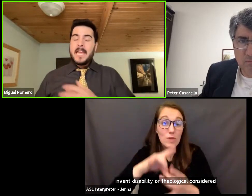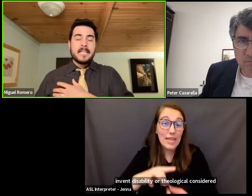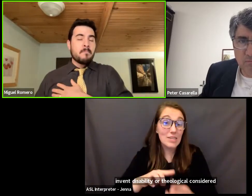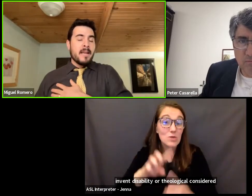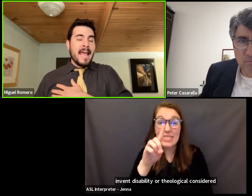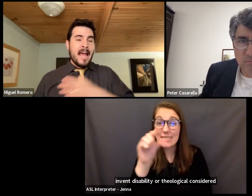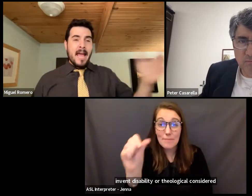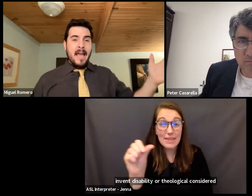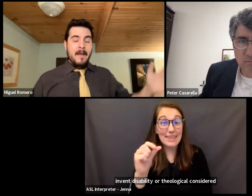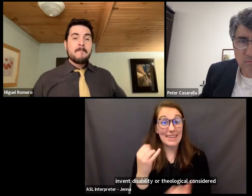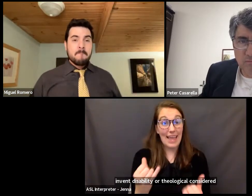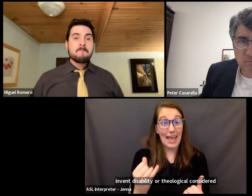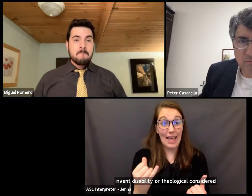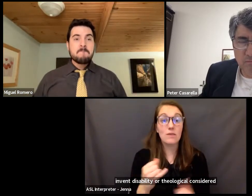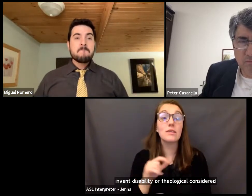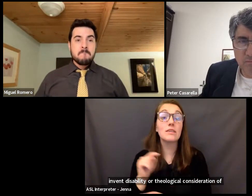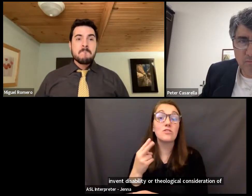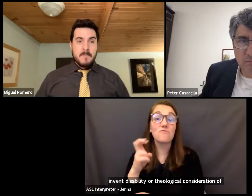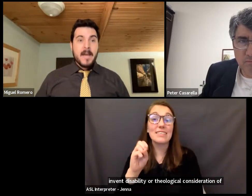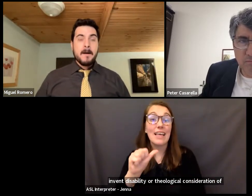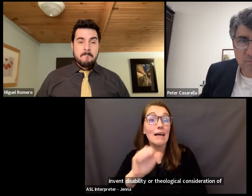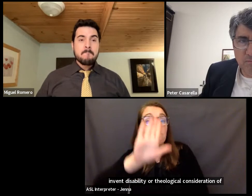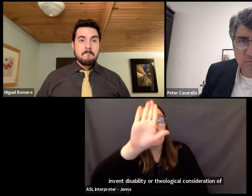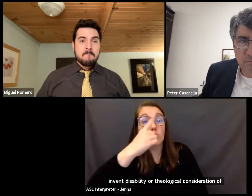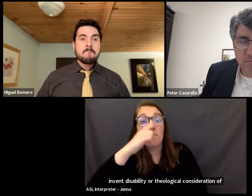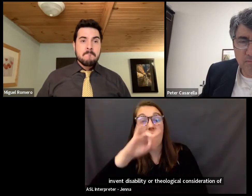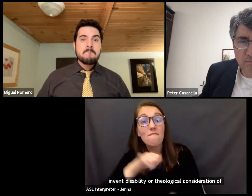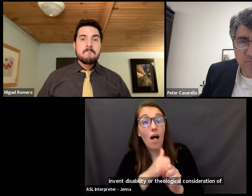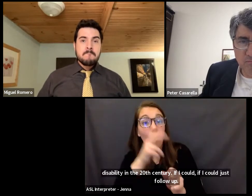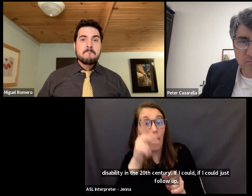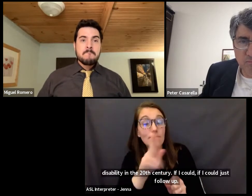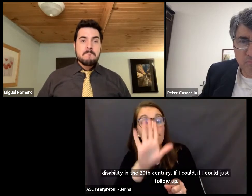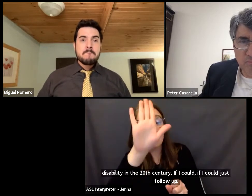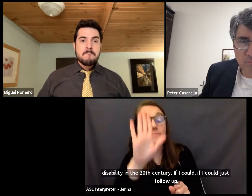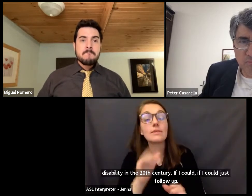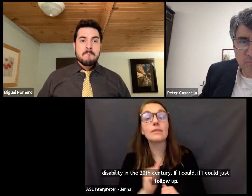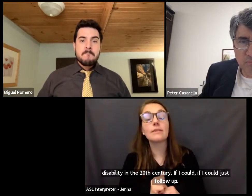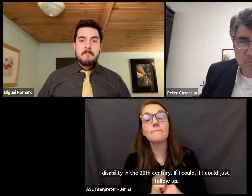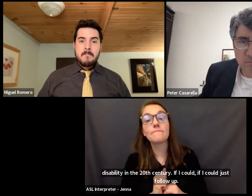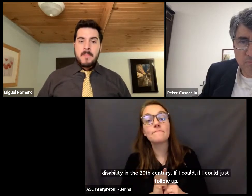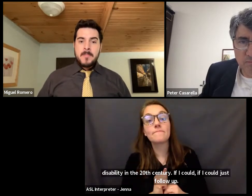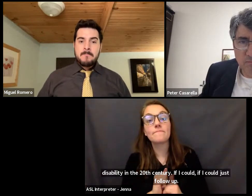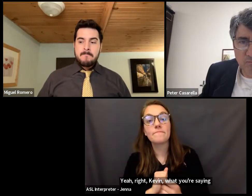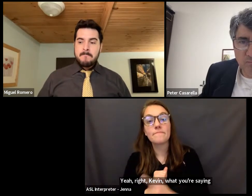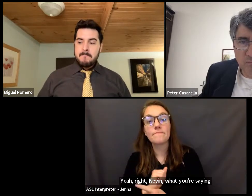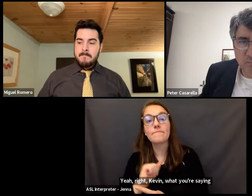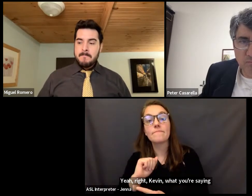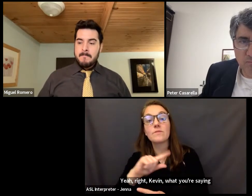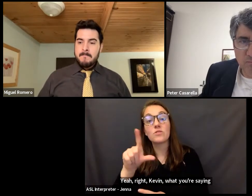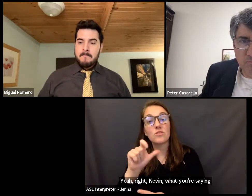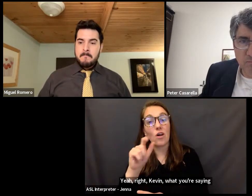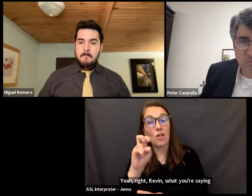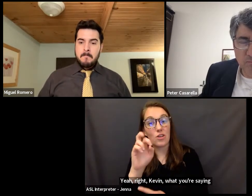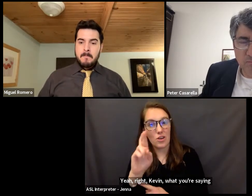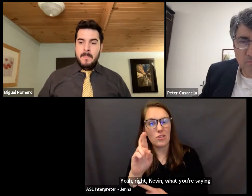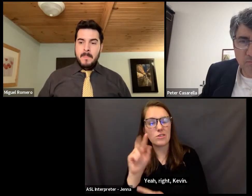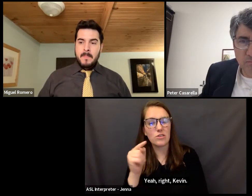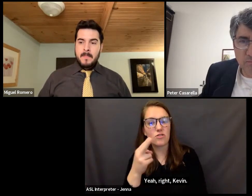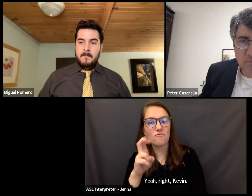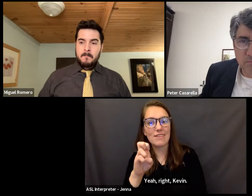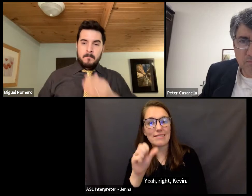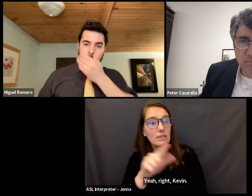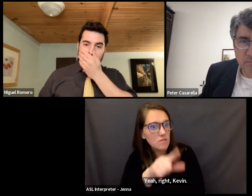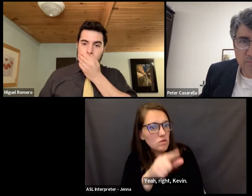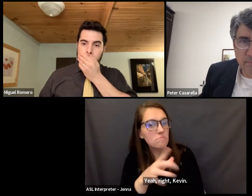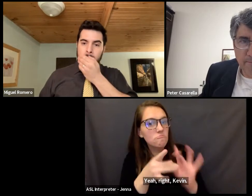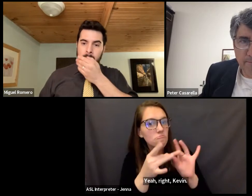century. If I could just follow up. Can I have a follow? What you're saying is extremely important, and the reason I say that is